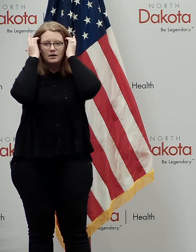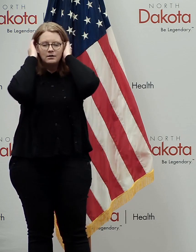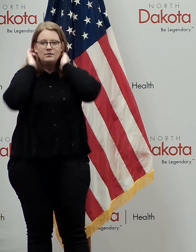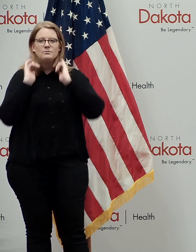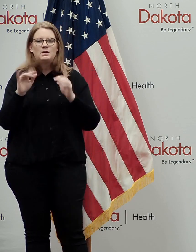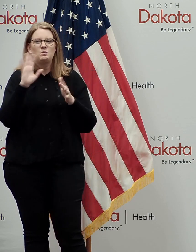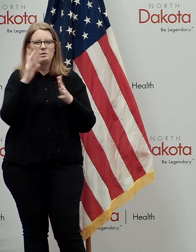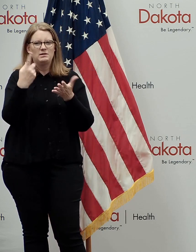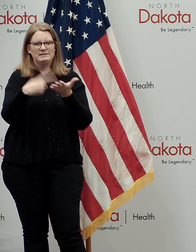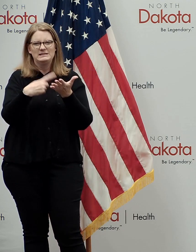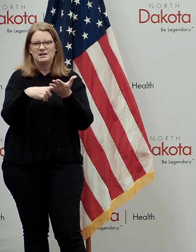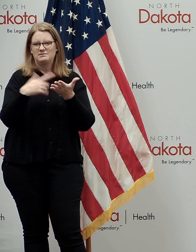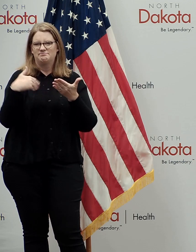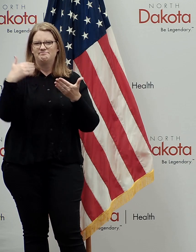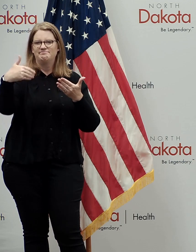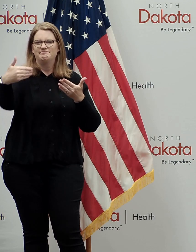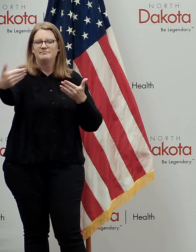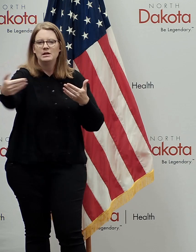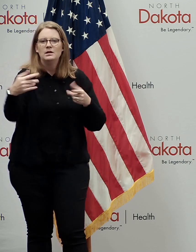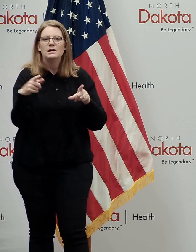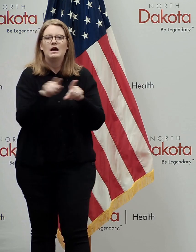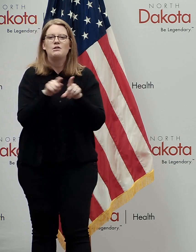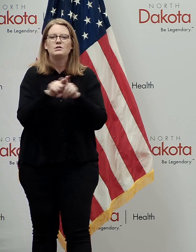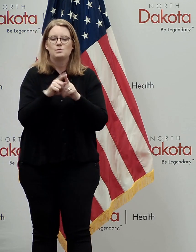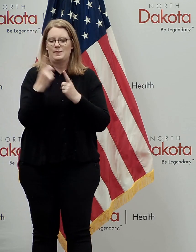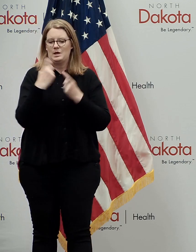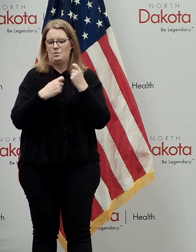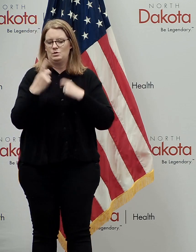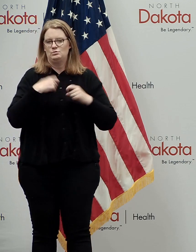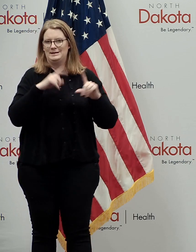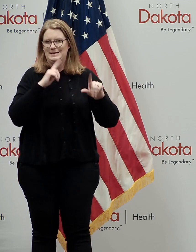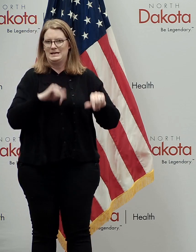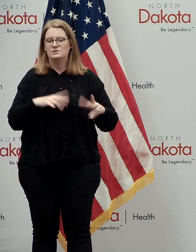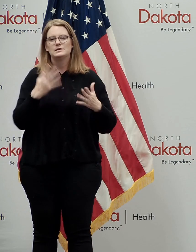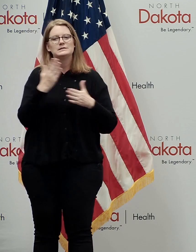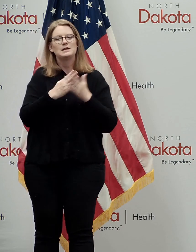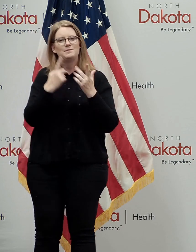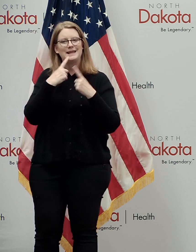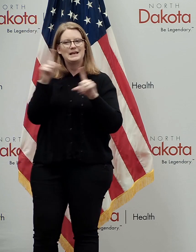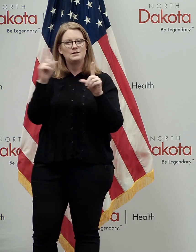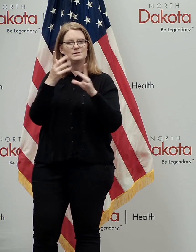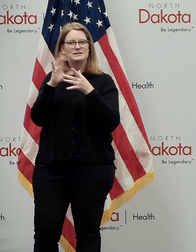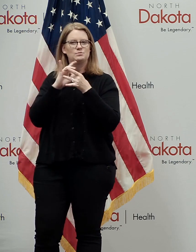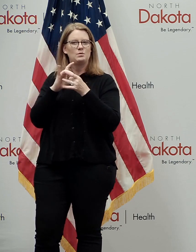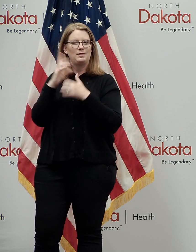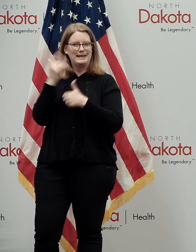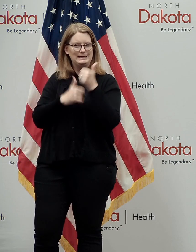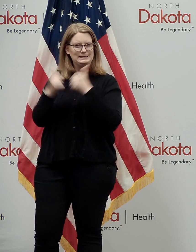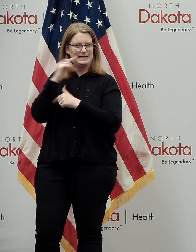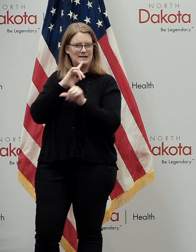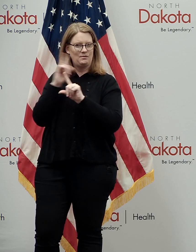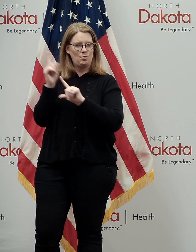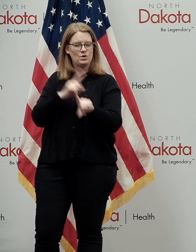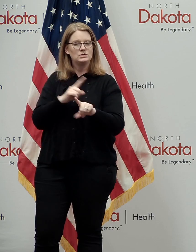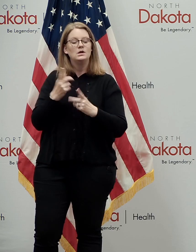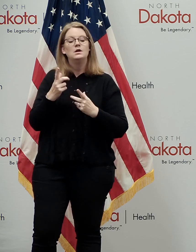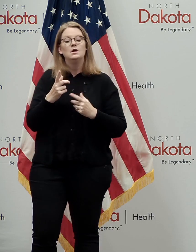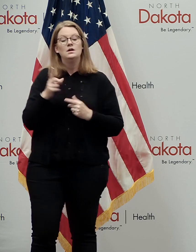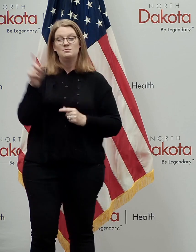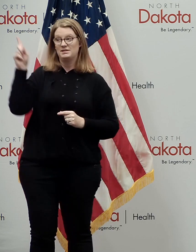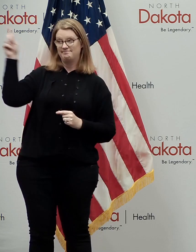throughout this today and perhaps in the Q&A, but with some of the announcements made on the executive orders over the weekend. But clearly the White